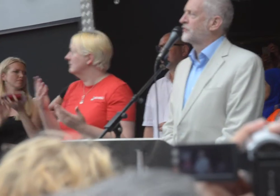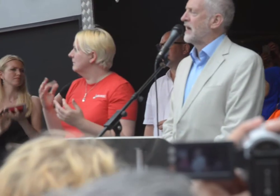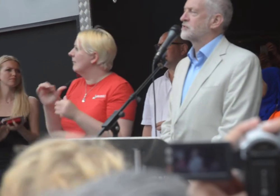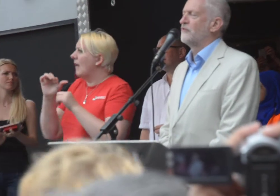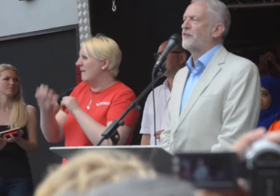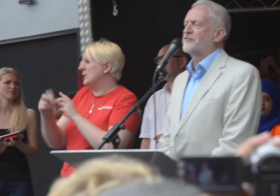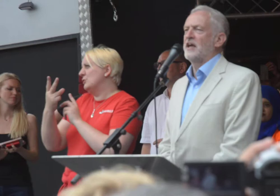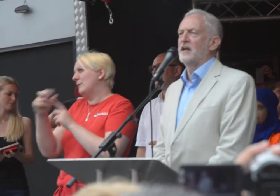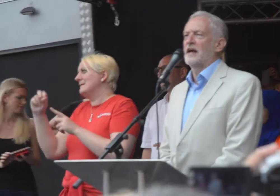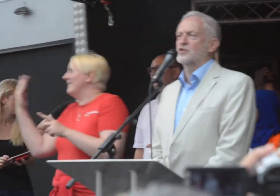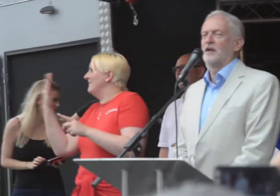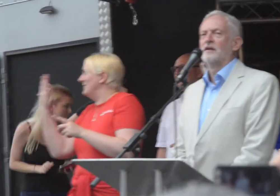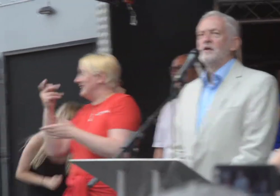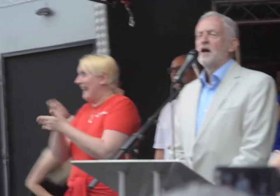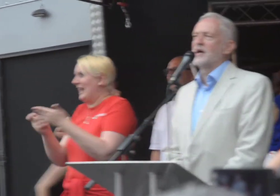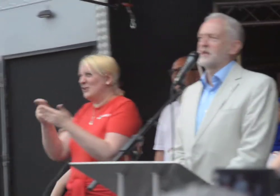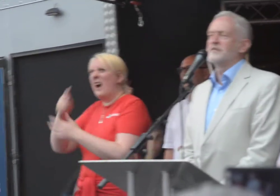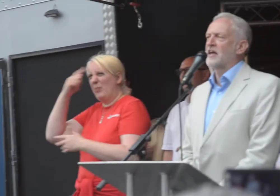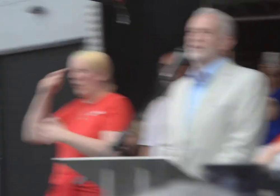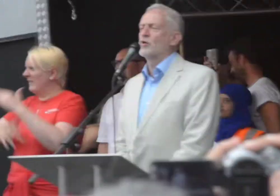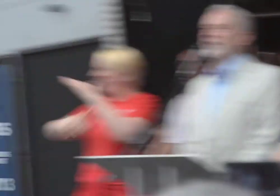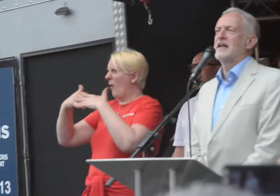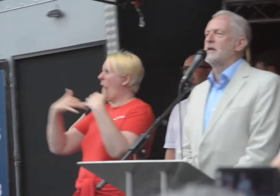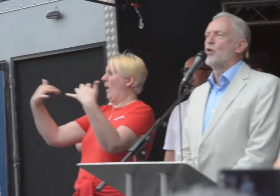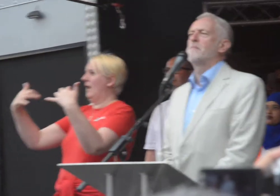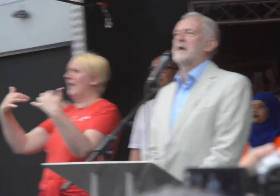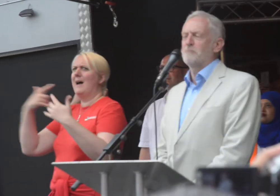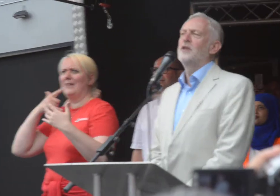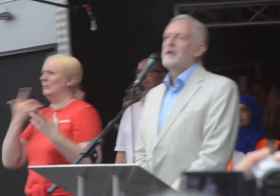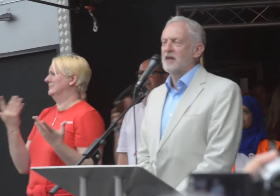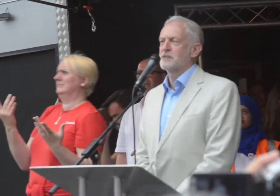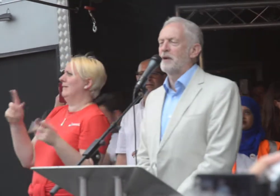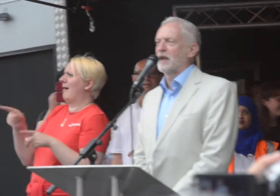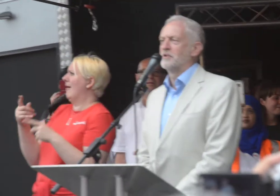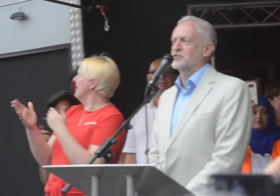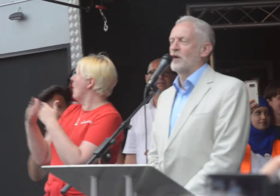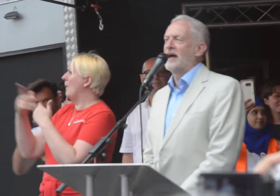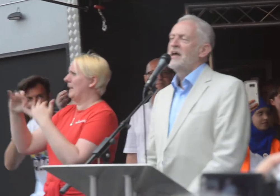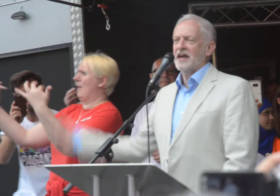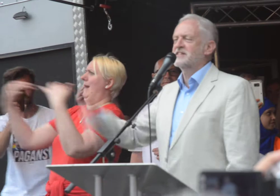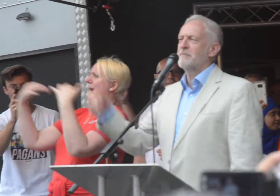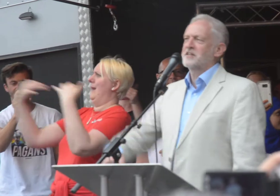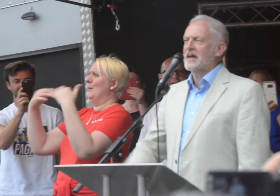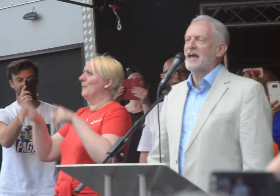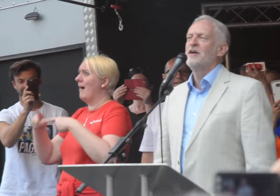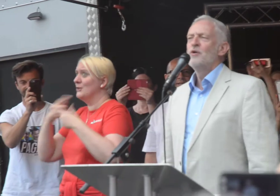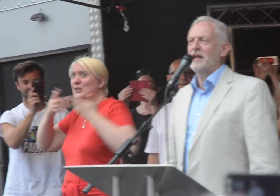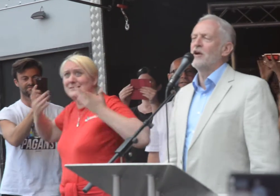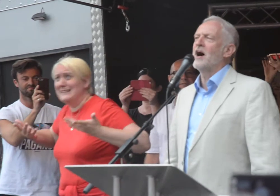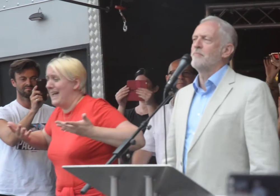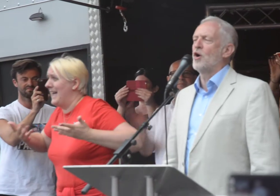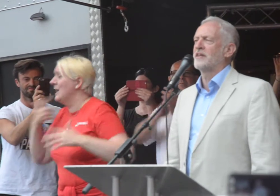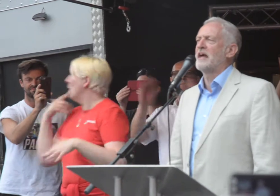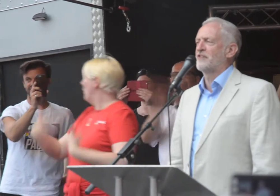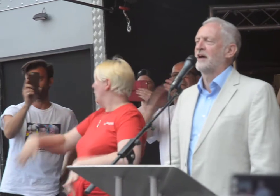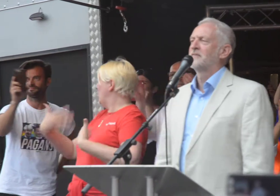the 2015 election. I didn't think you could get any more people into Parliament Square, except today when there